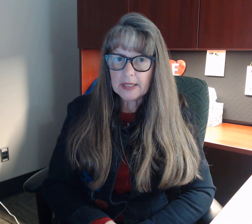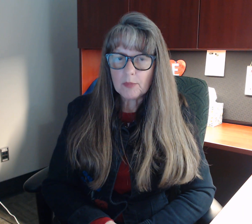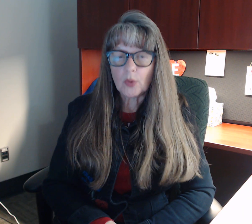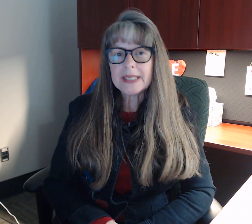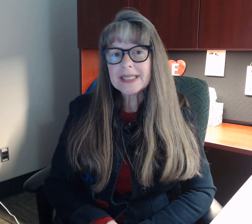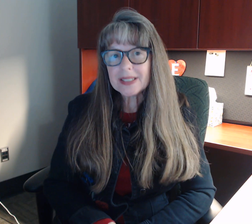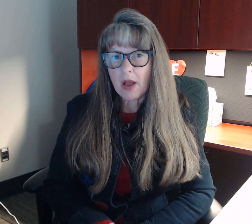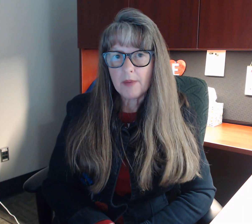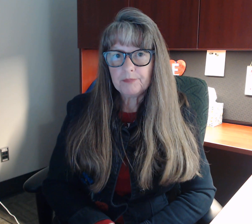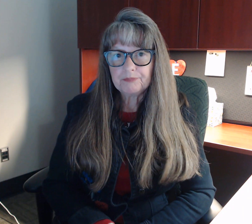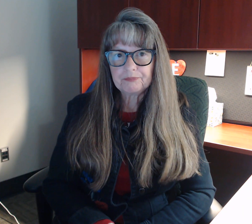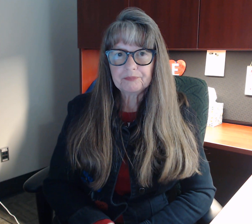or Islam